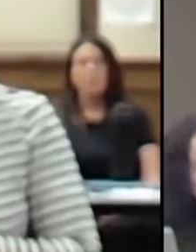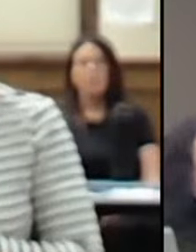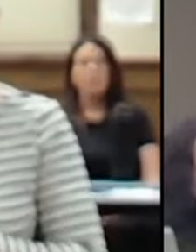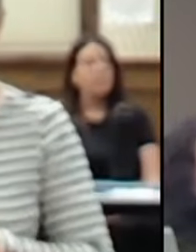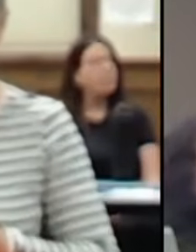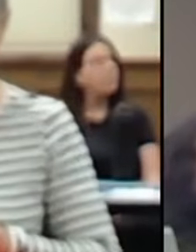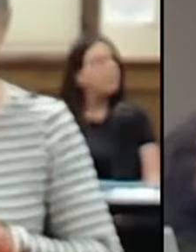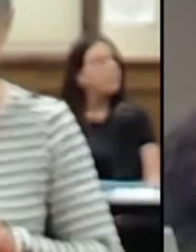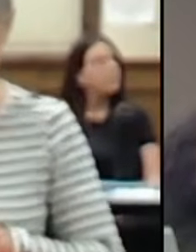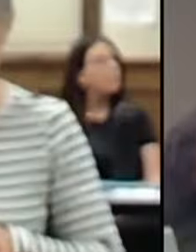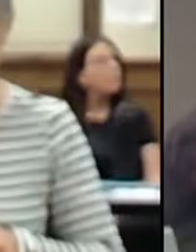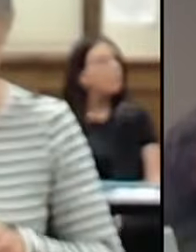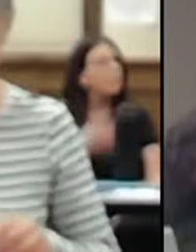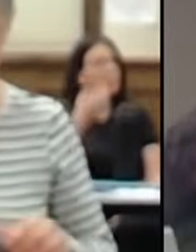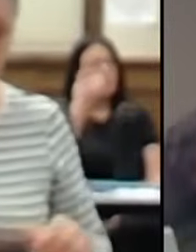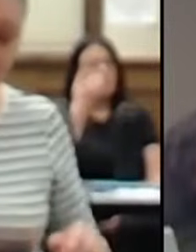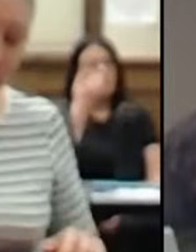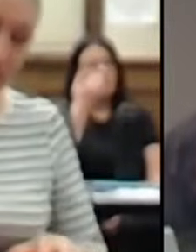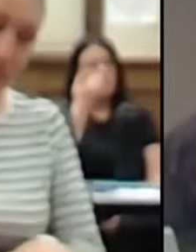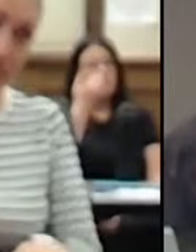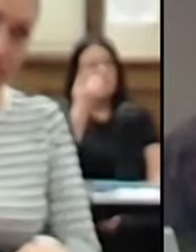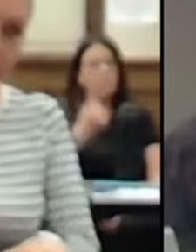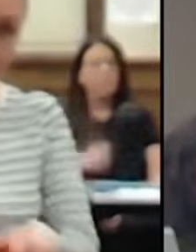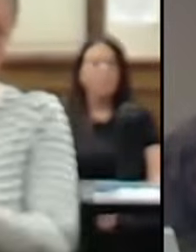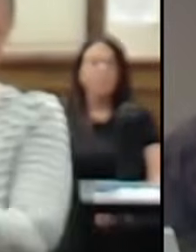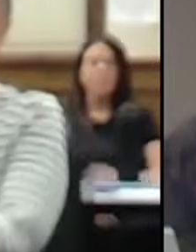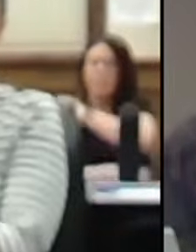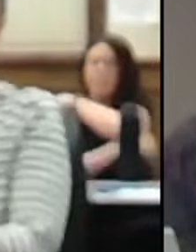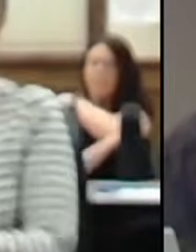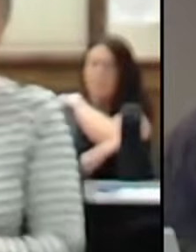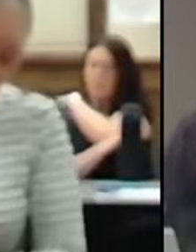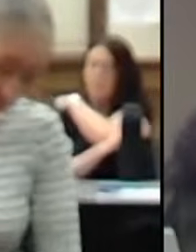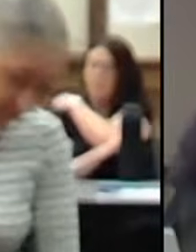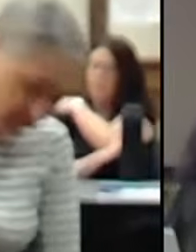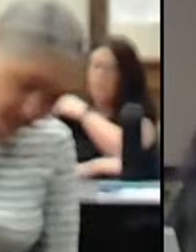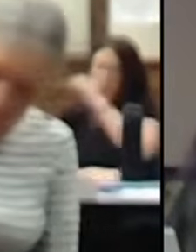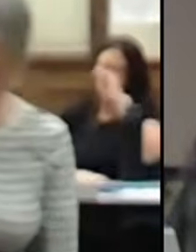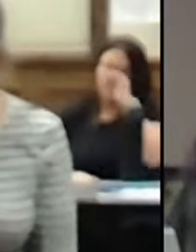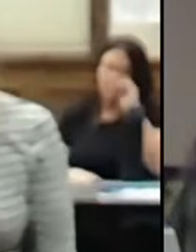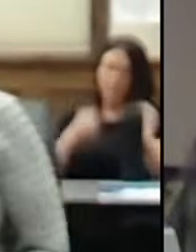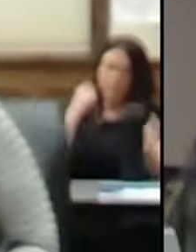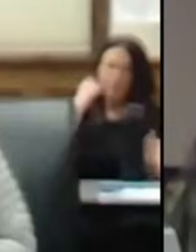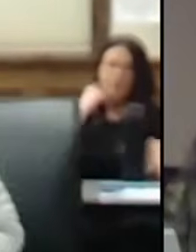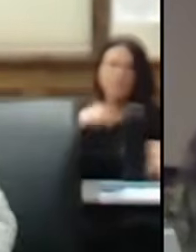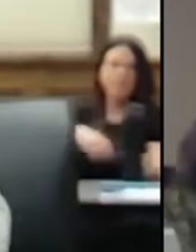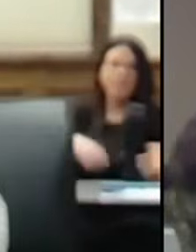by trustee Gagnon and all the tradition that he normally would move it, and seconded by all those in favor of adjournment.